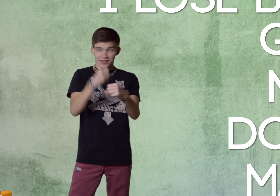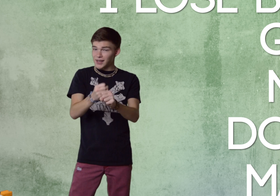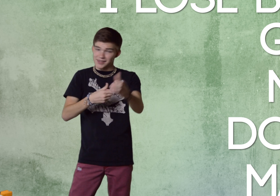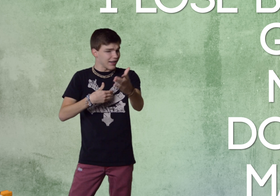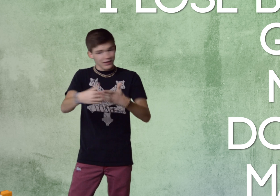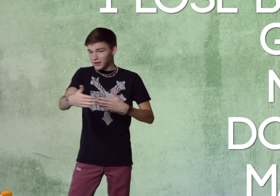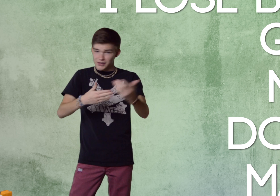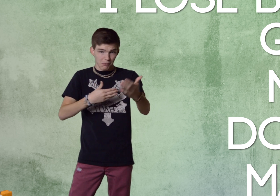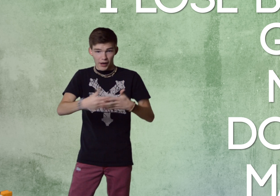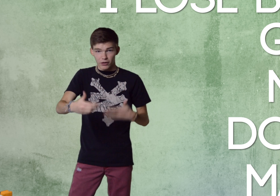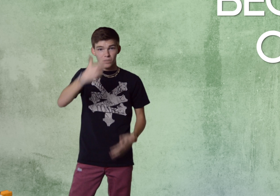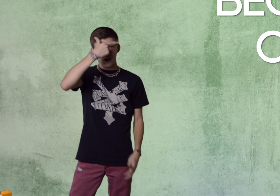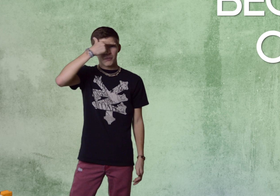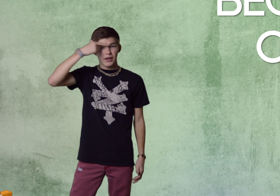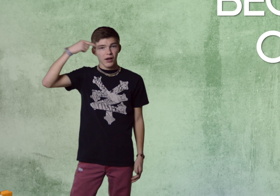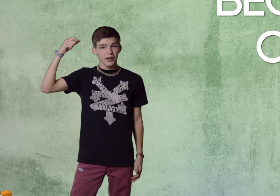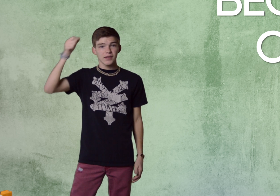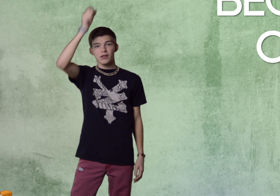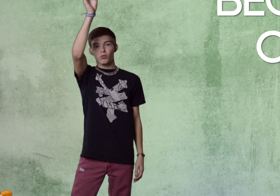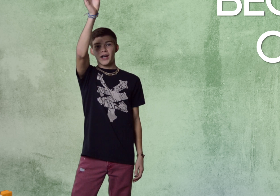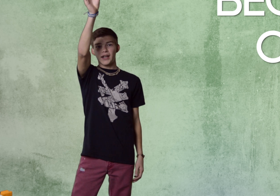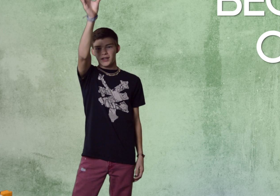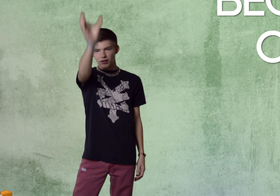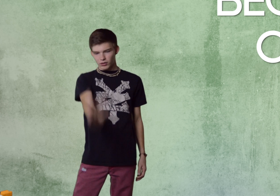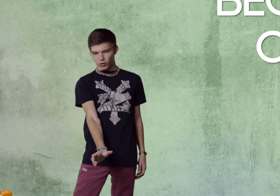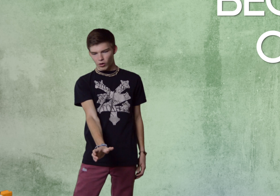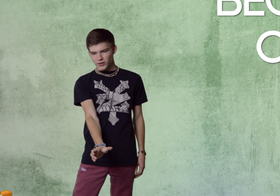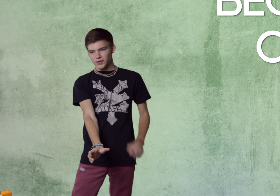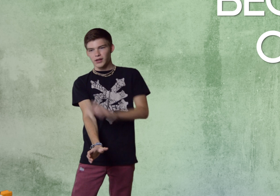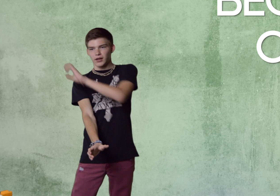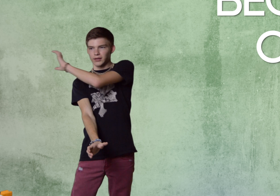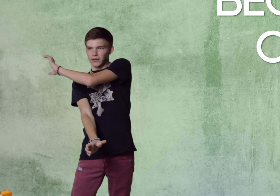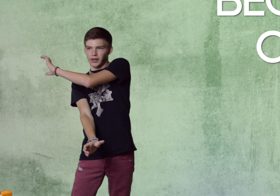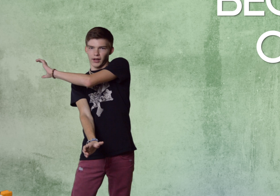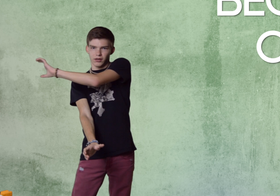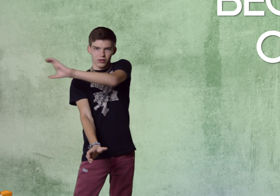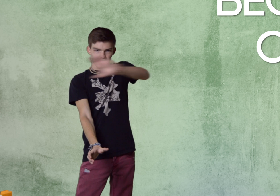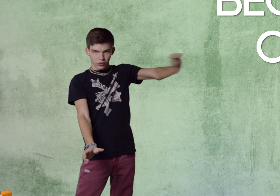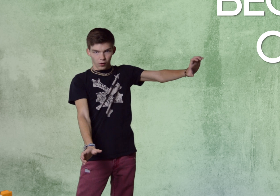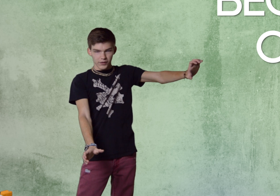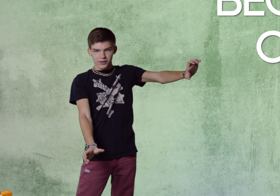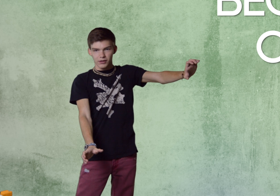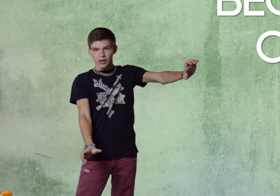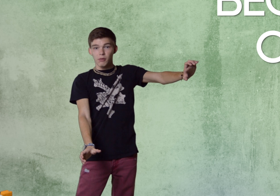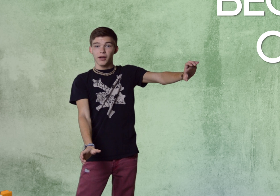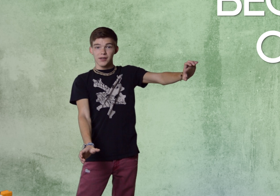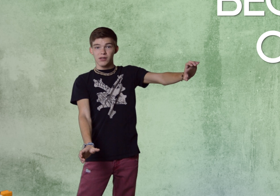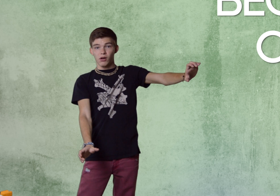says that it doesn't matter because right hand, cross, left hand, cross. Because the cross